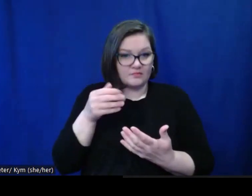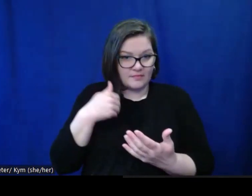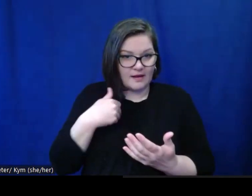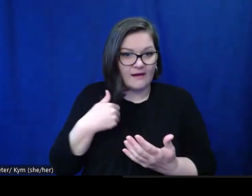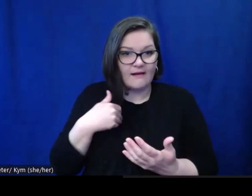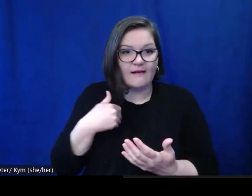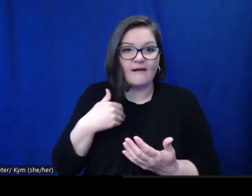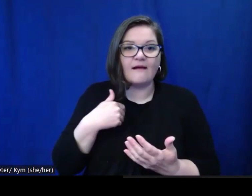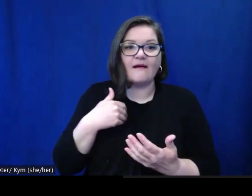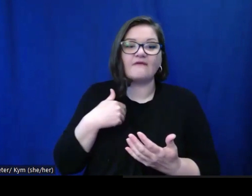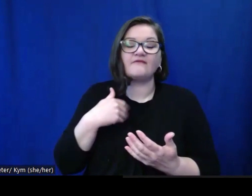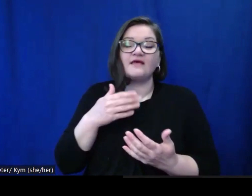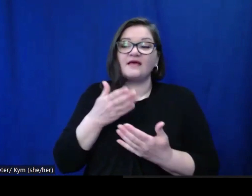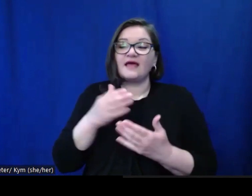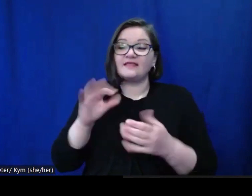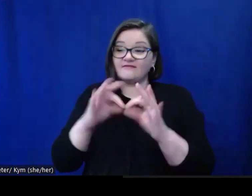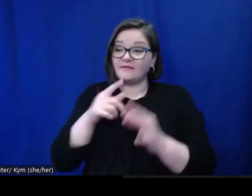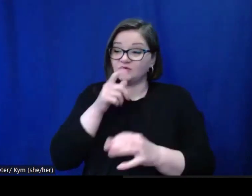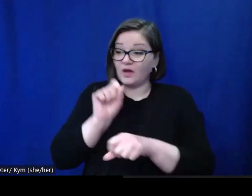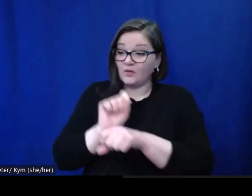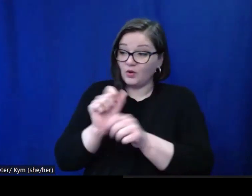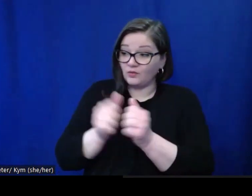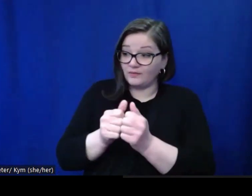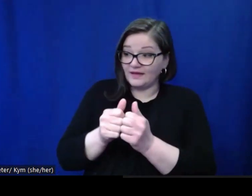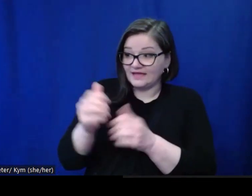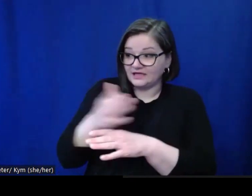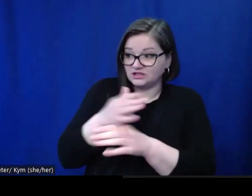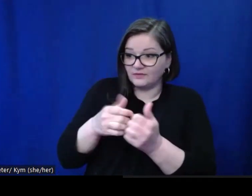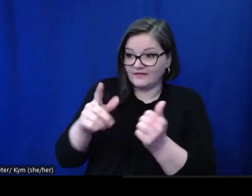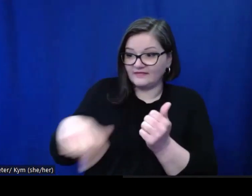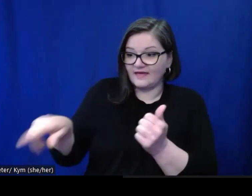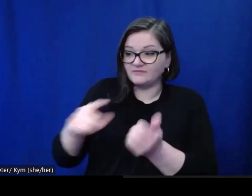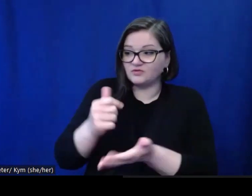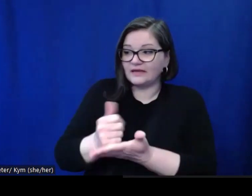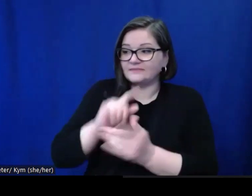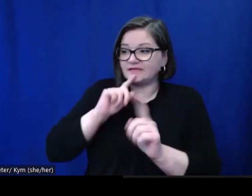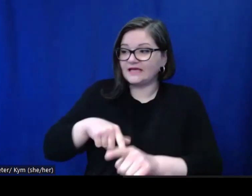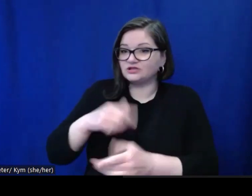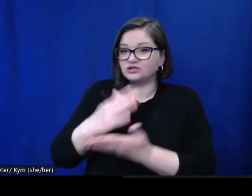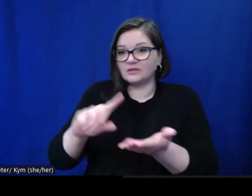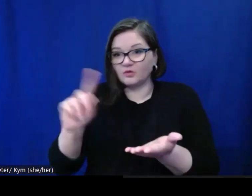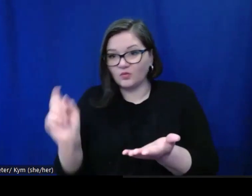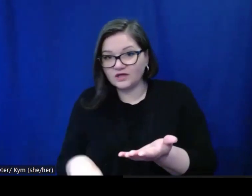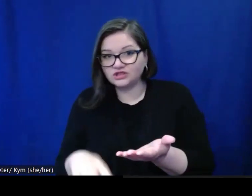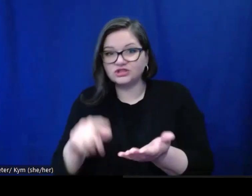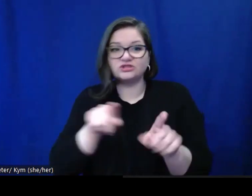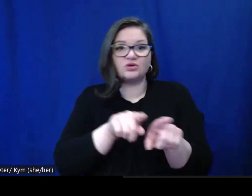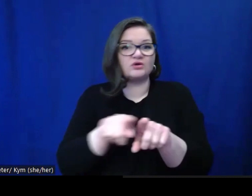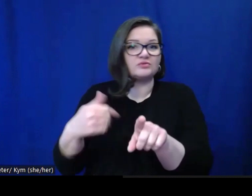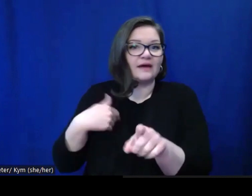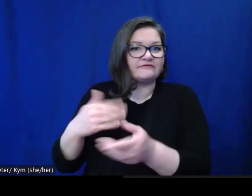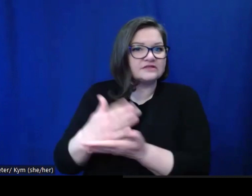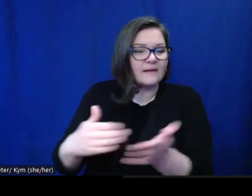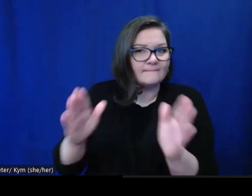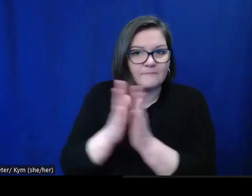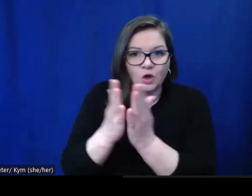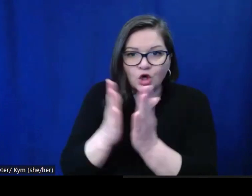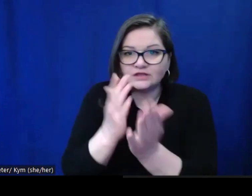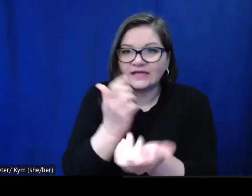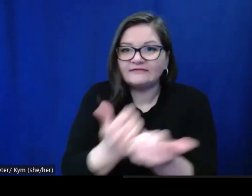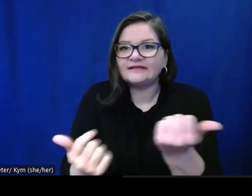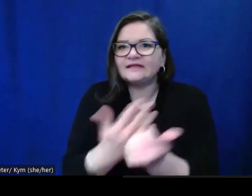with families that I work with. It answers a lot of questions and it comes with some books, all things that you can